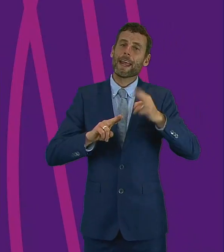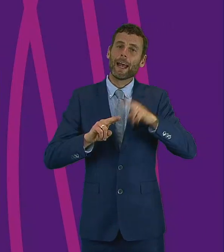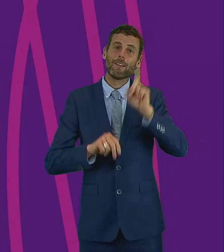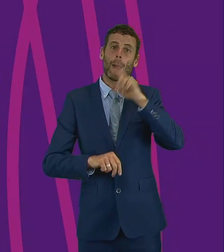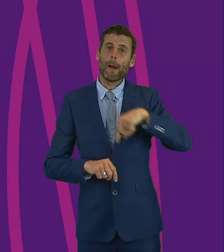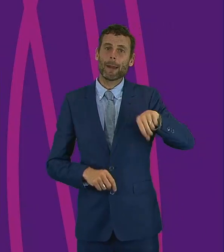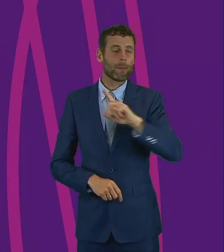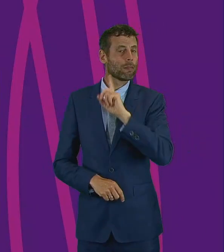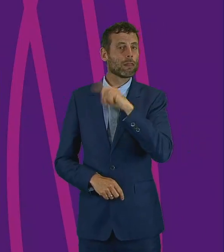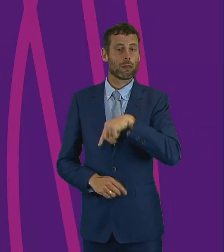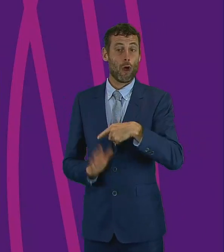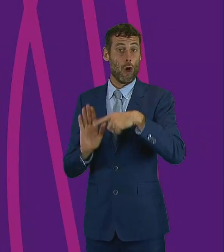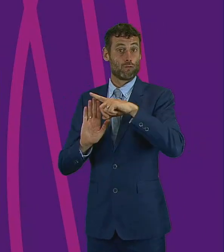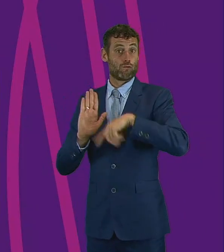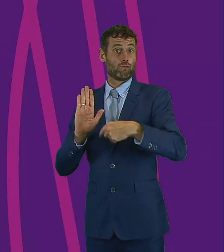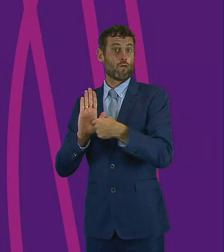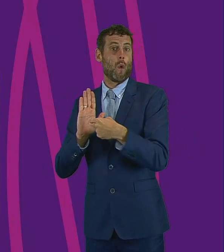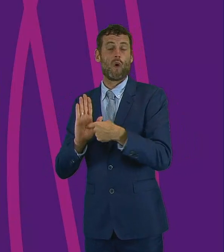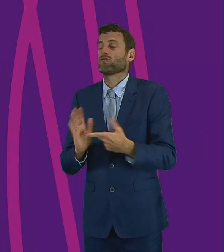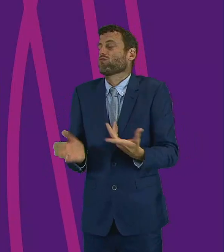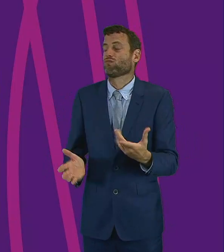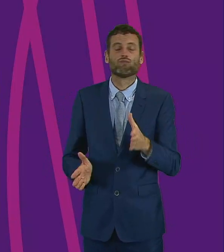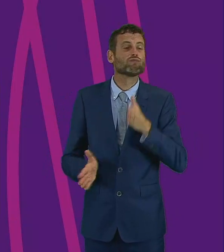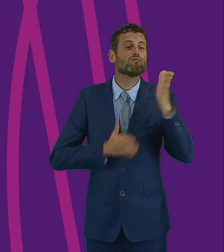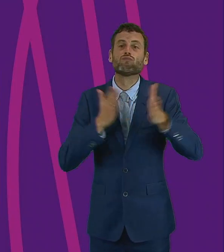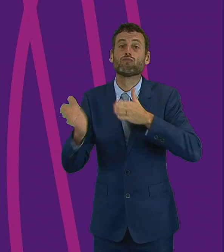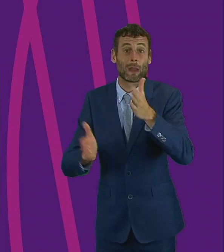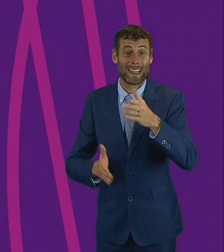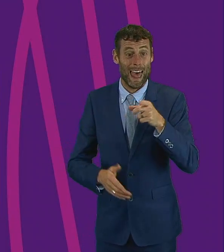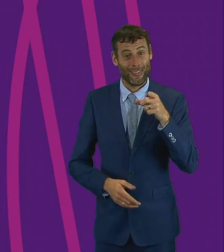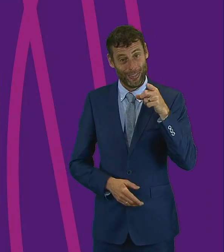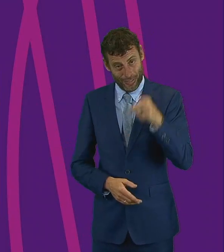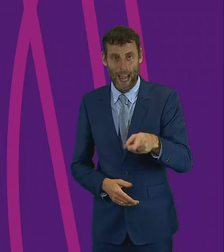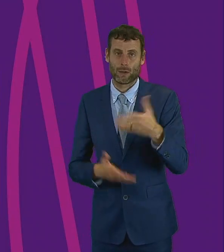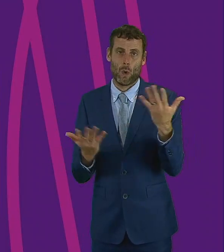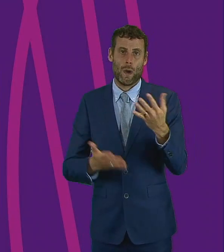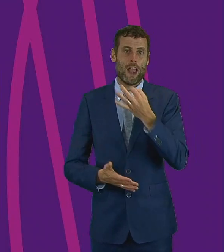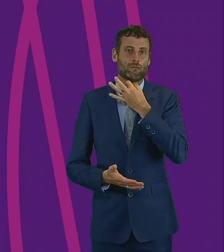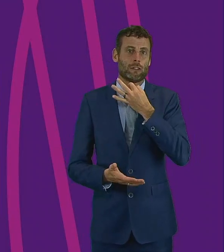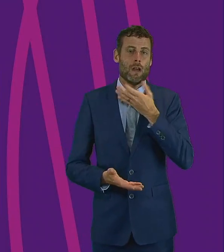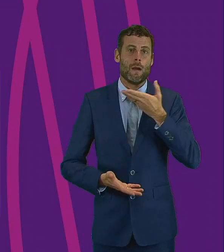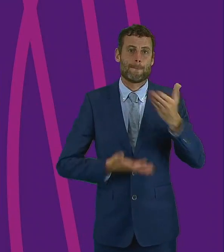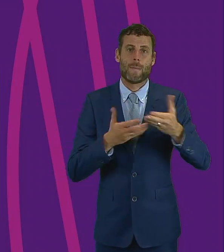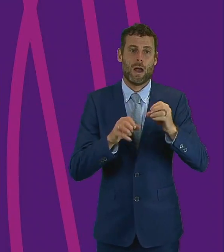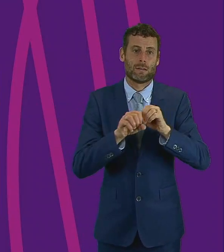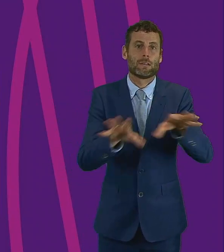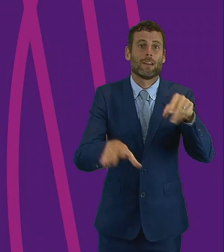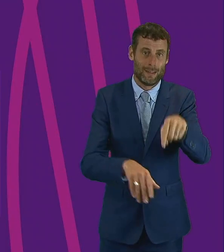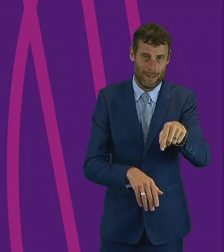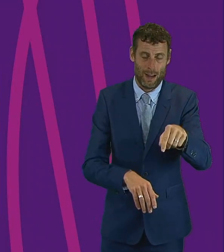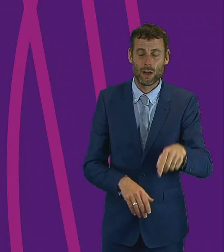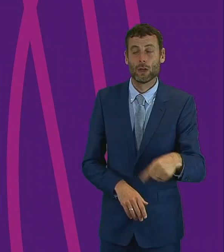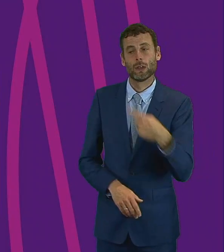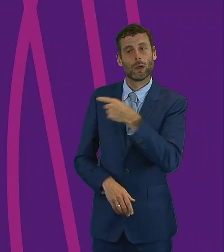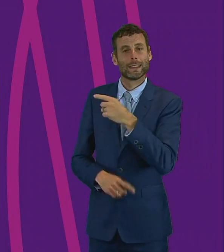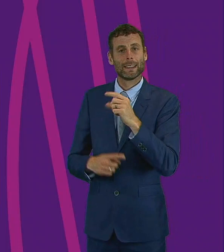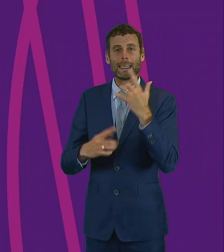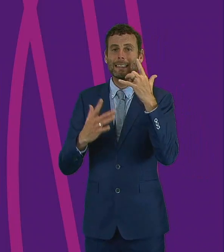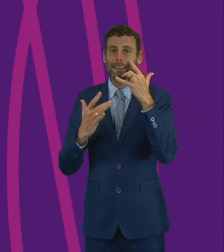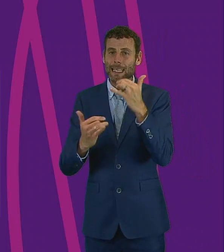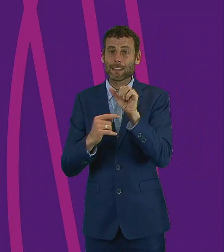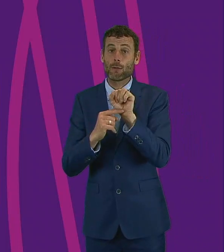see outbreaks and clusters happen, and then Test and Protect's job is to try to contain them. It's doing that job very well,